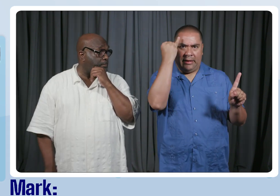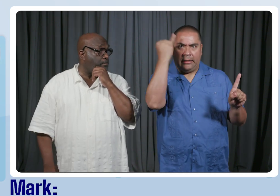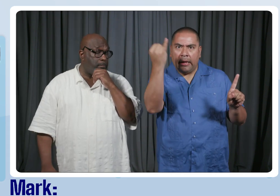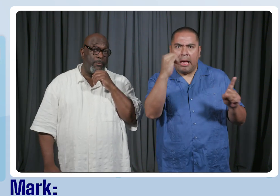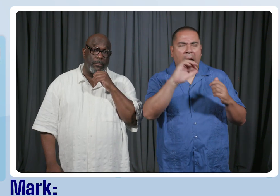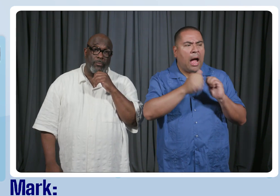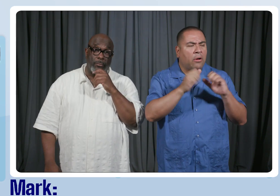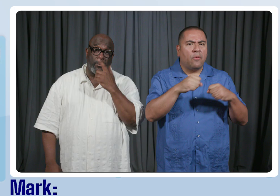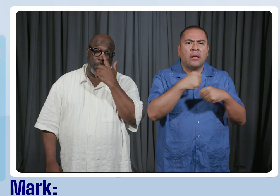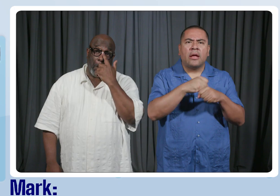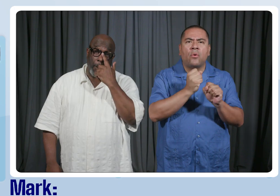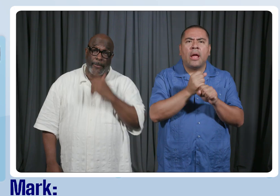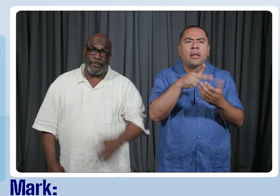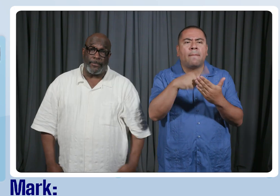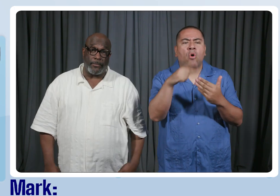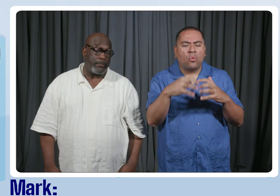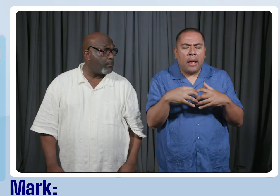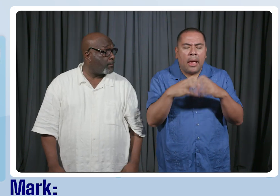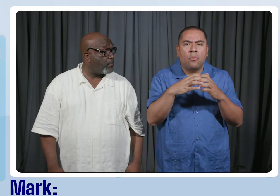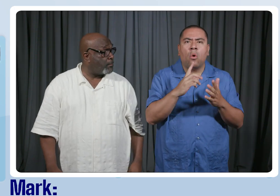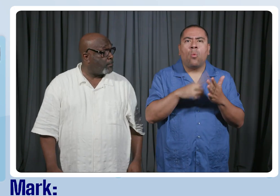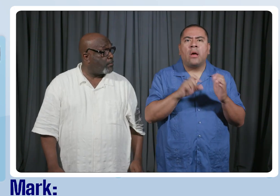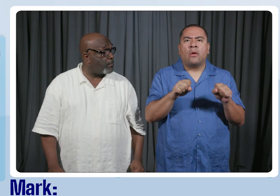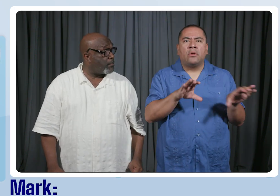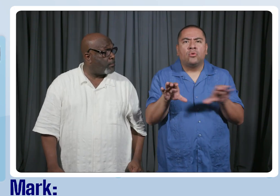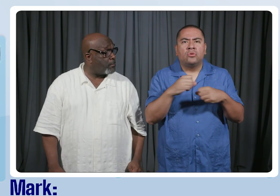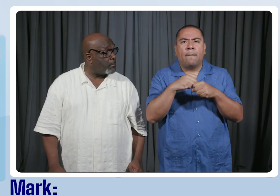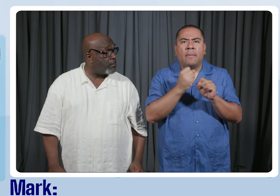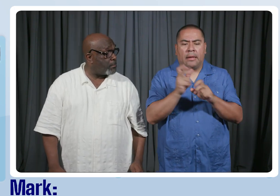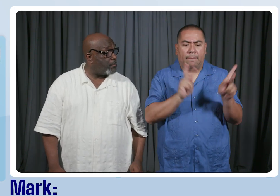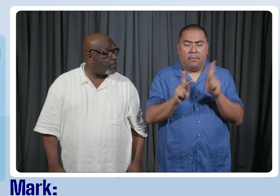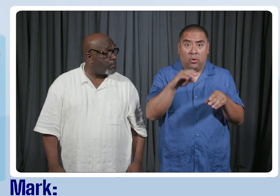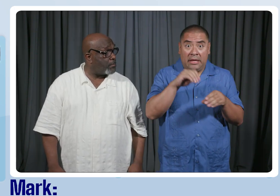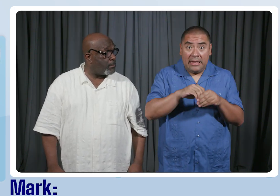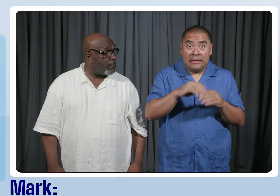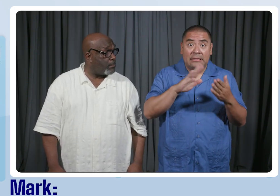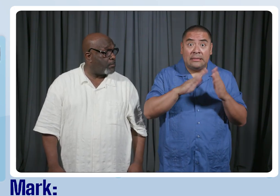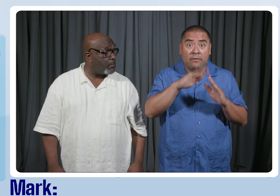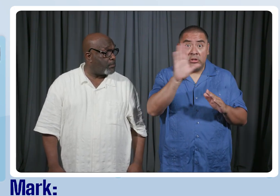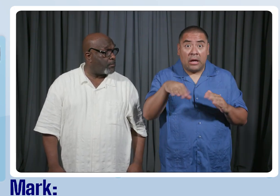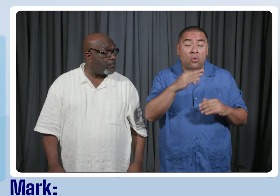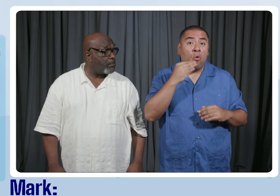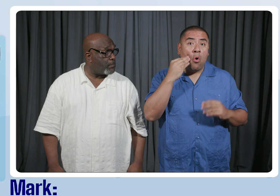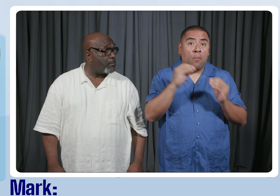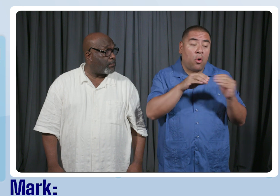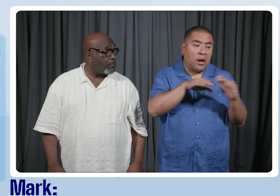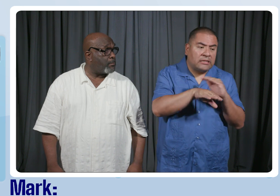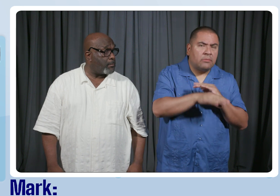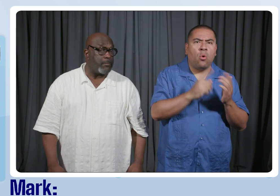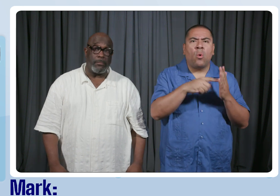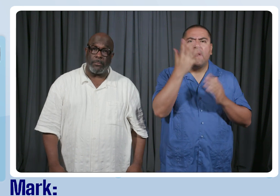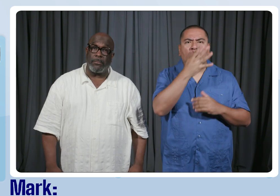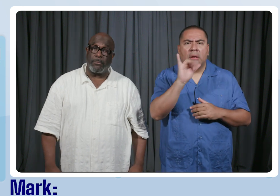how do we create this program, or what do we do to make individuals in the city of Chicago's homes accessible? What does that look like? And how do we